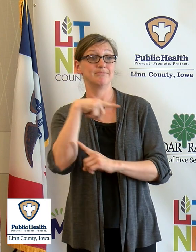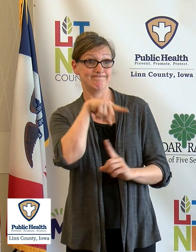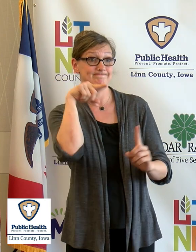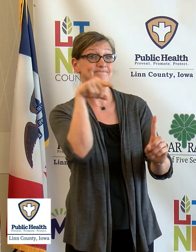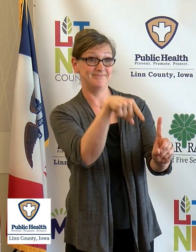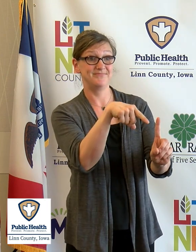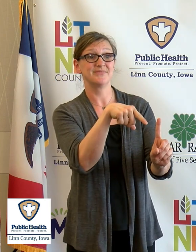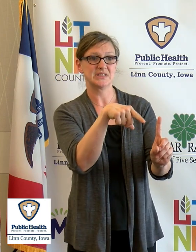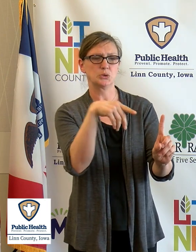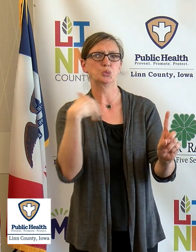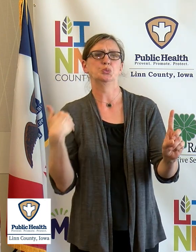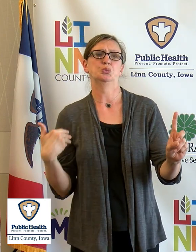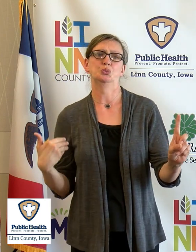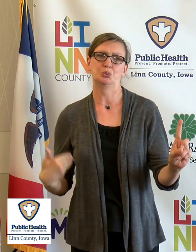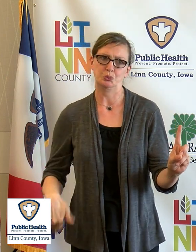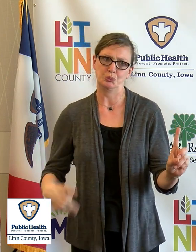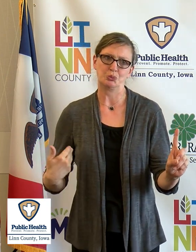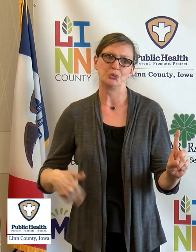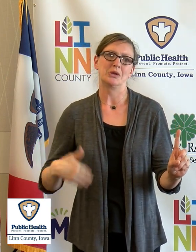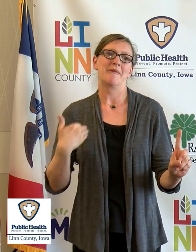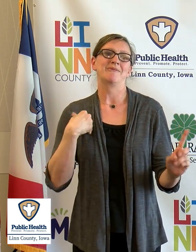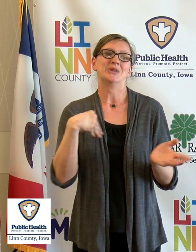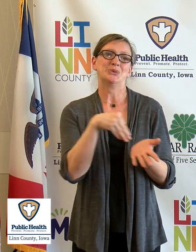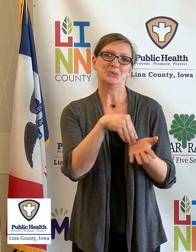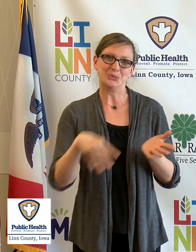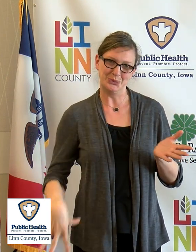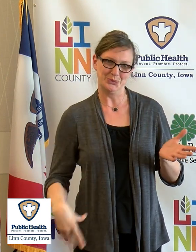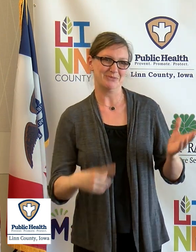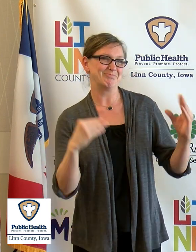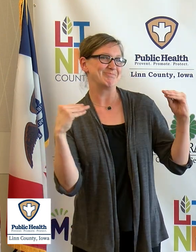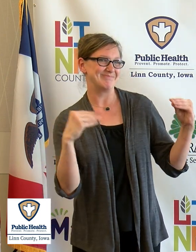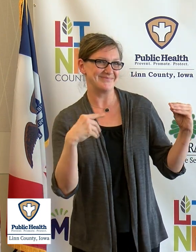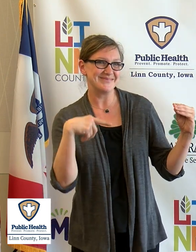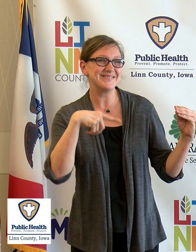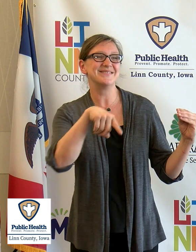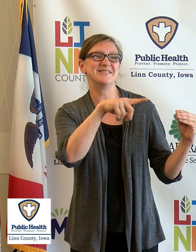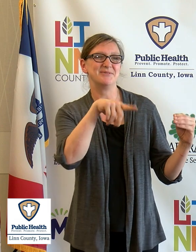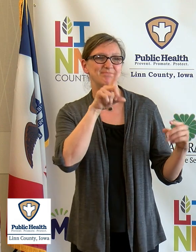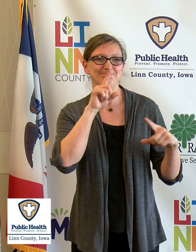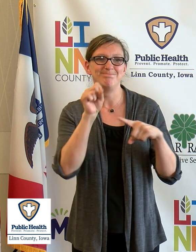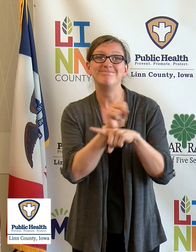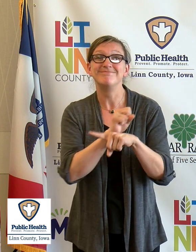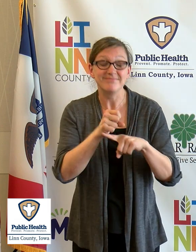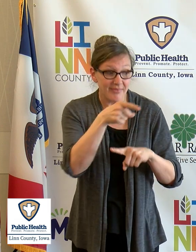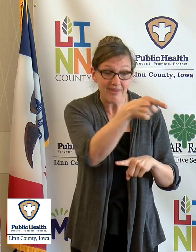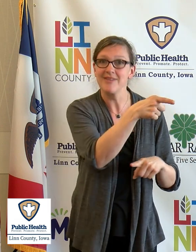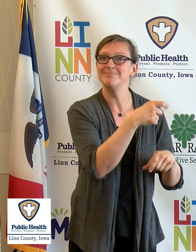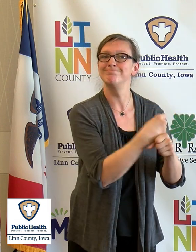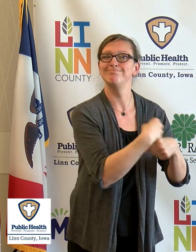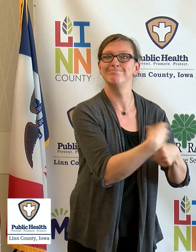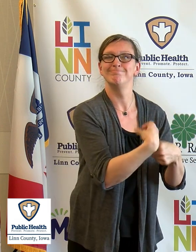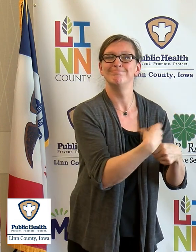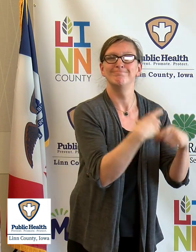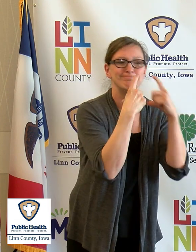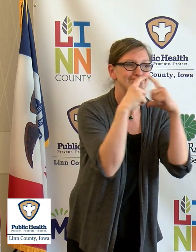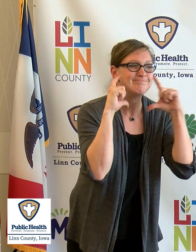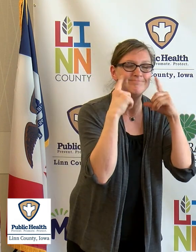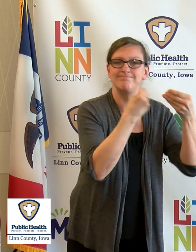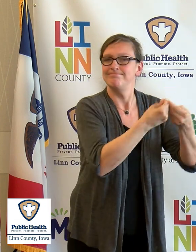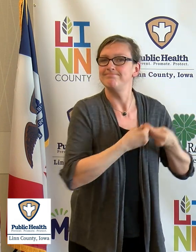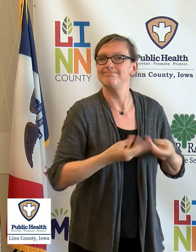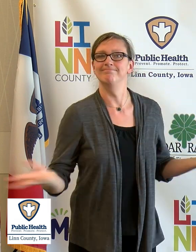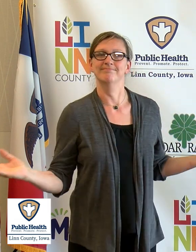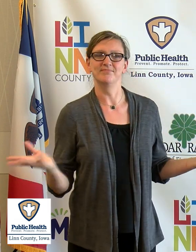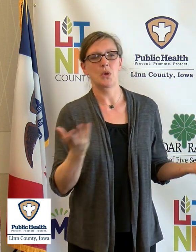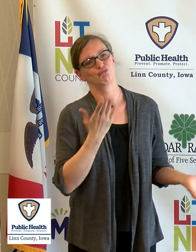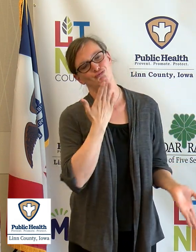face masks to wear, so I appreciate that. A few weeks ago, Governor Reynolds unveiled a scoring matrix